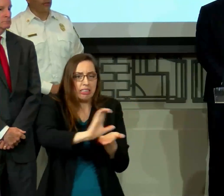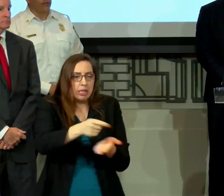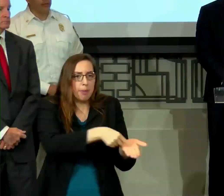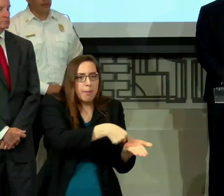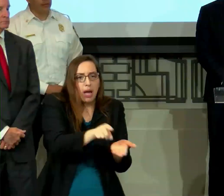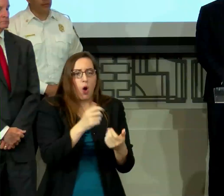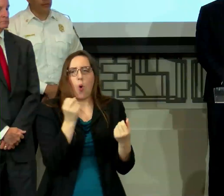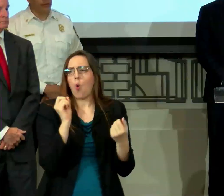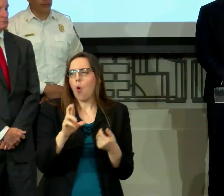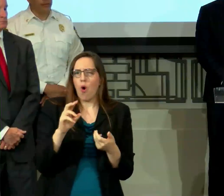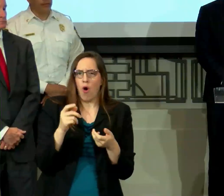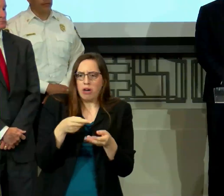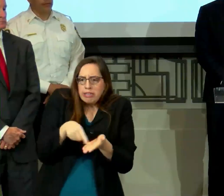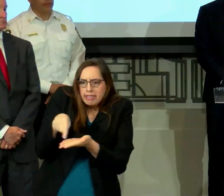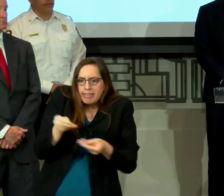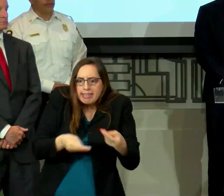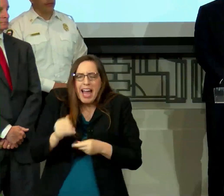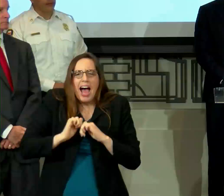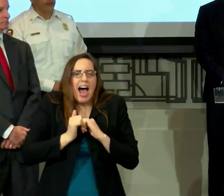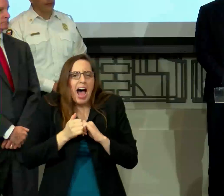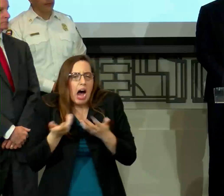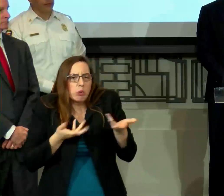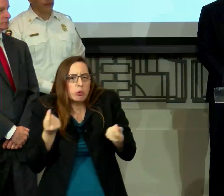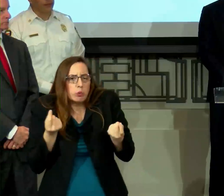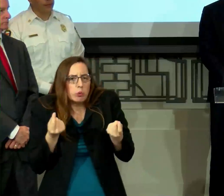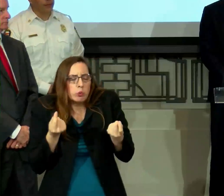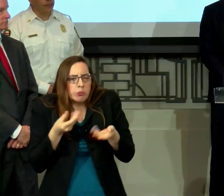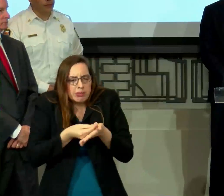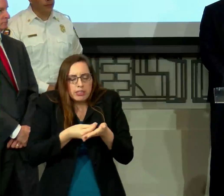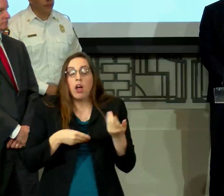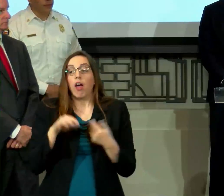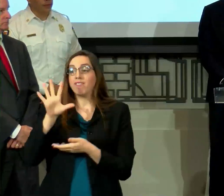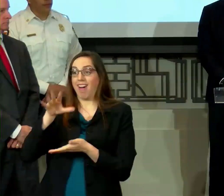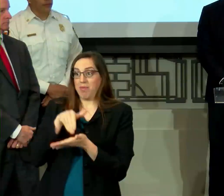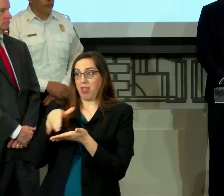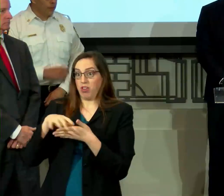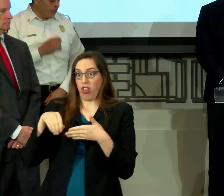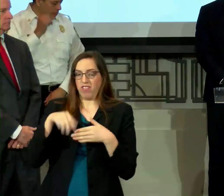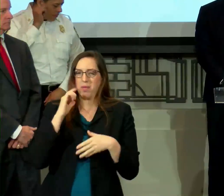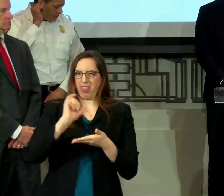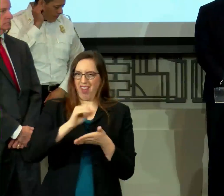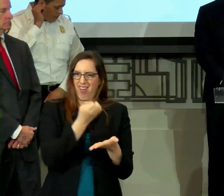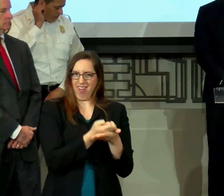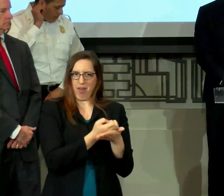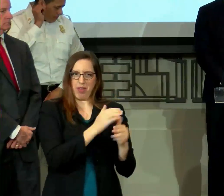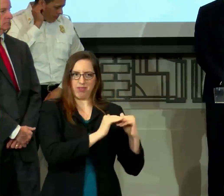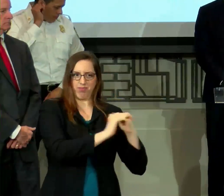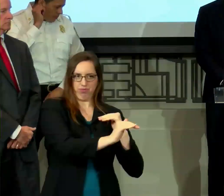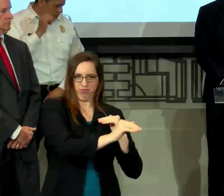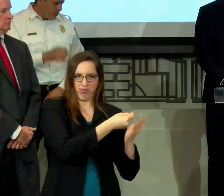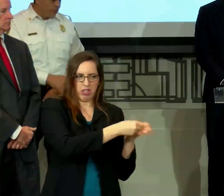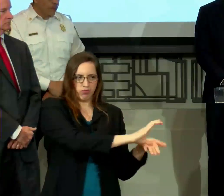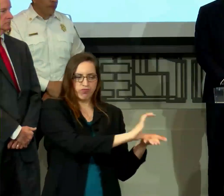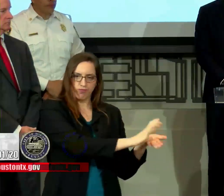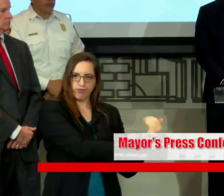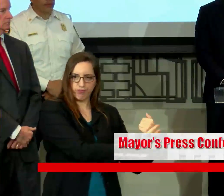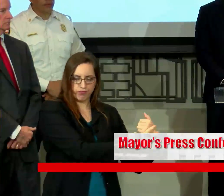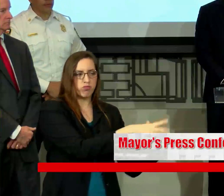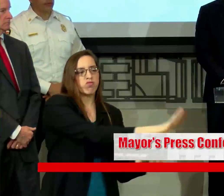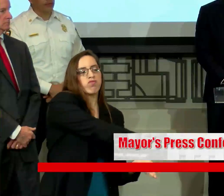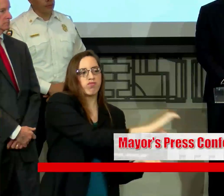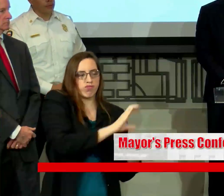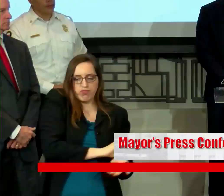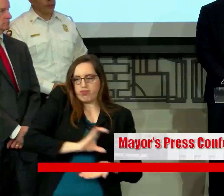in between? Like, how are you going to use that? We pulled the $5 million from the Economic Stabilization Fund and placed it into the